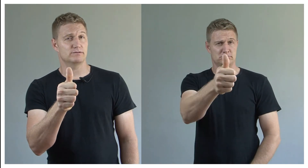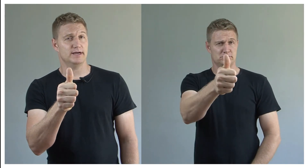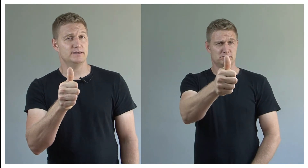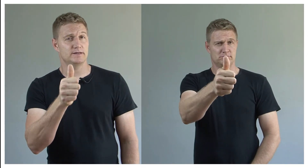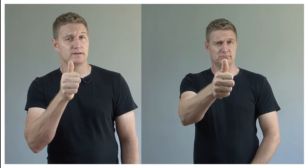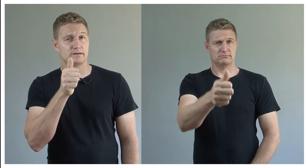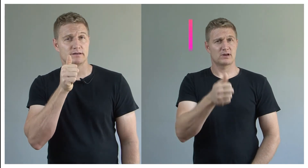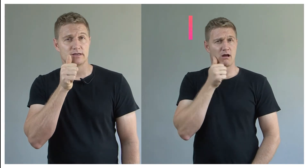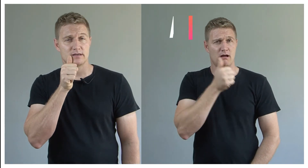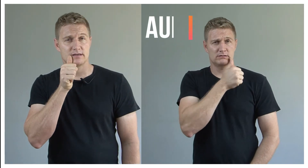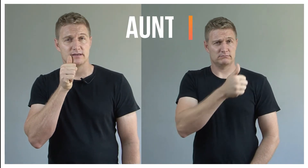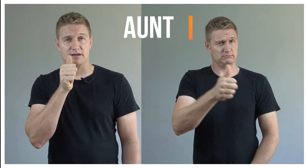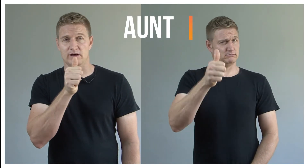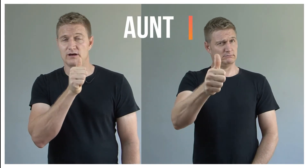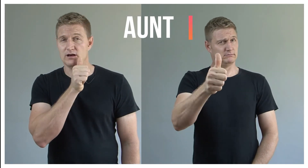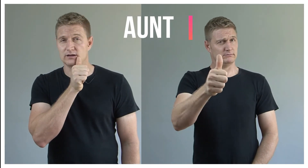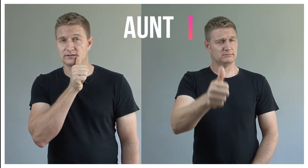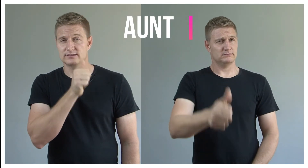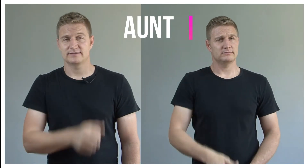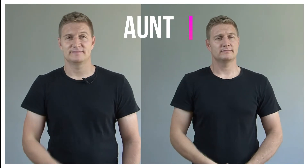right. Aunt.